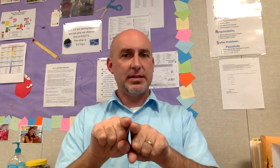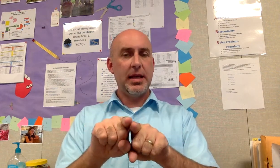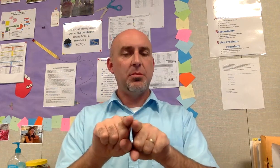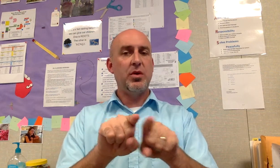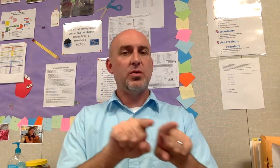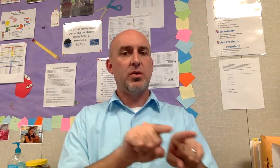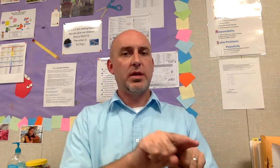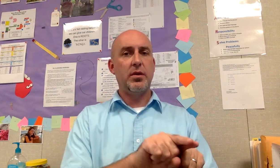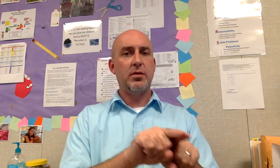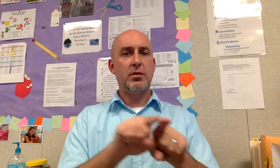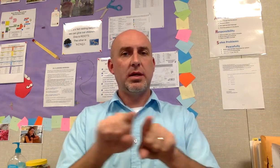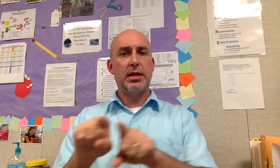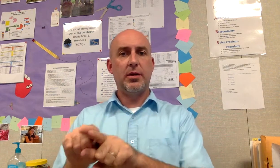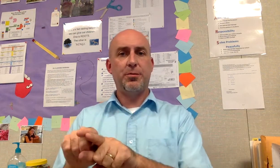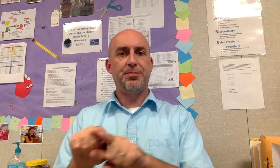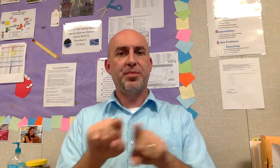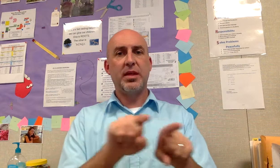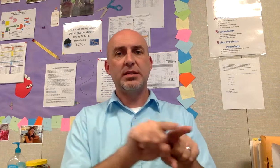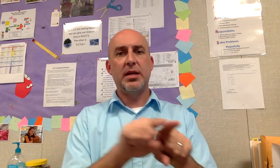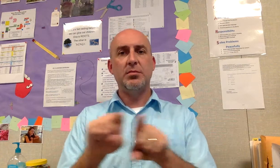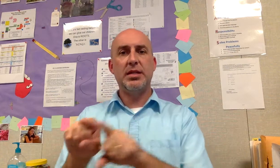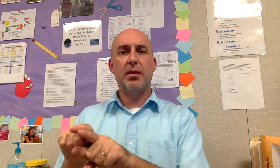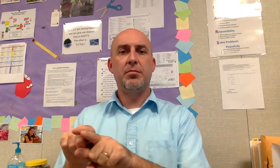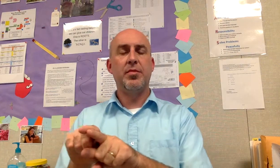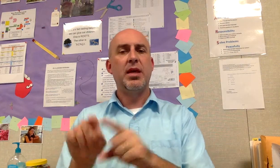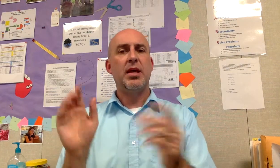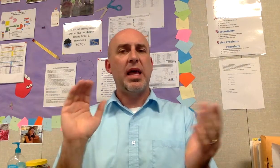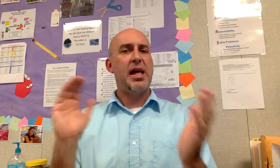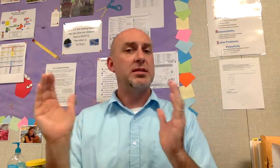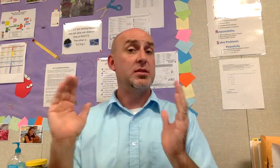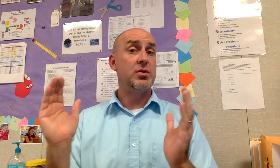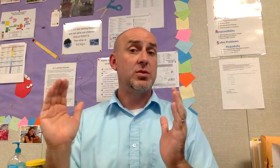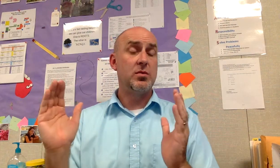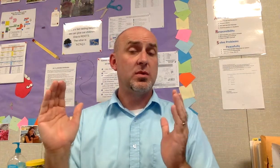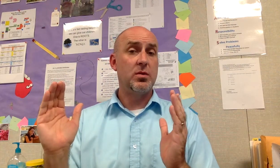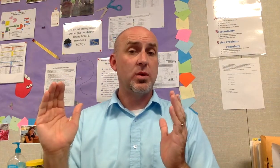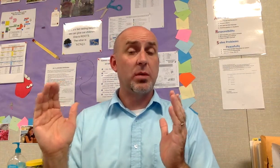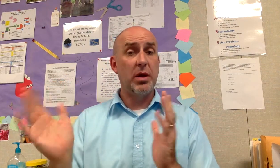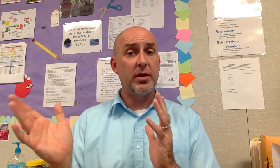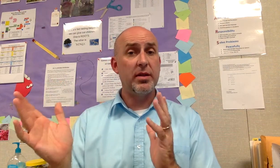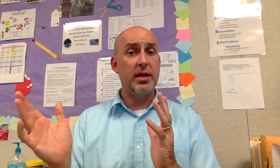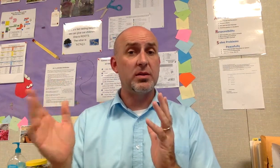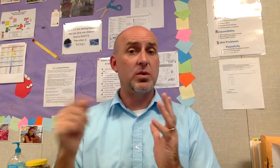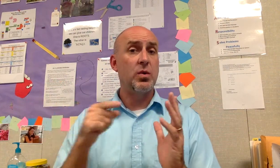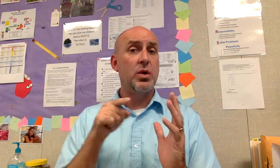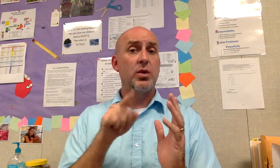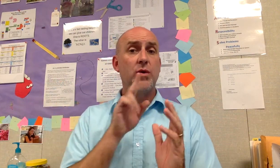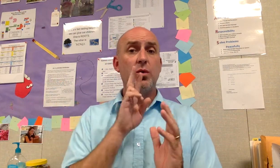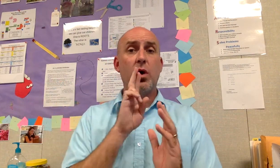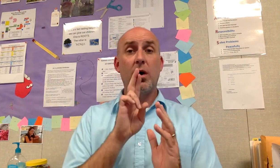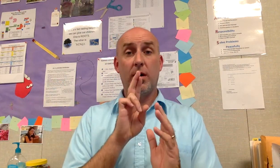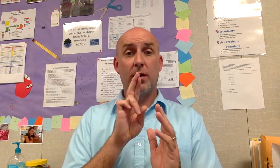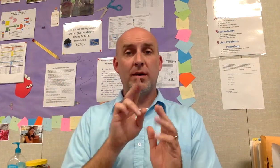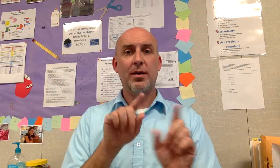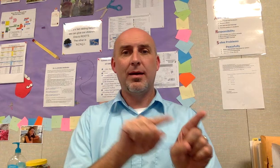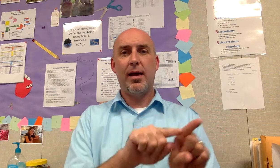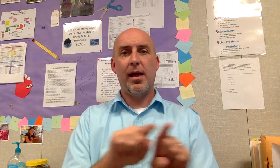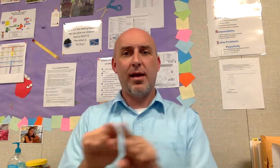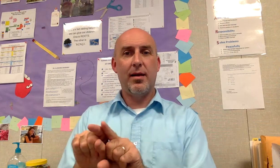same, but you do it here and here. Same, same. As is used when we're comparing things. So you are